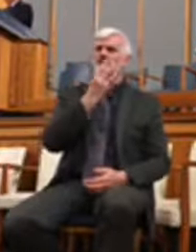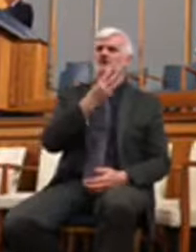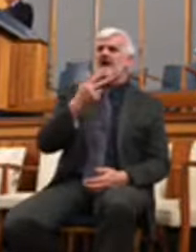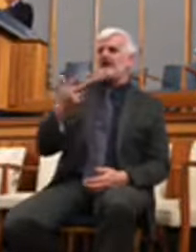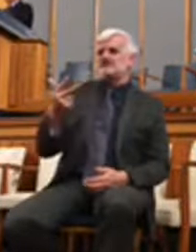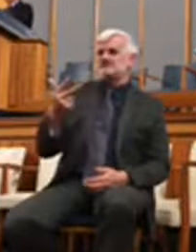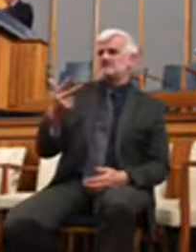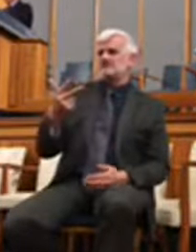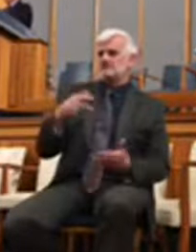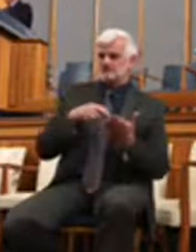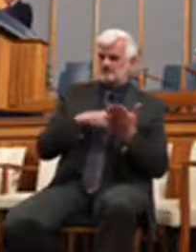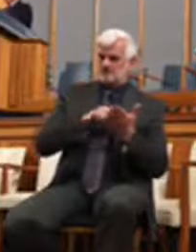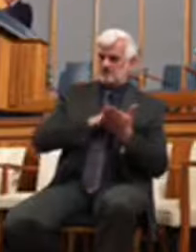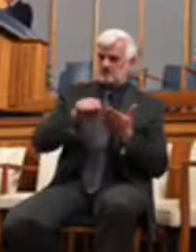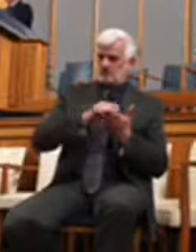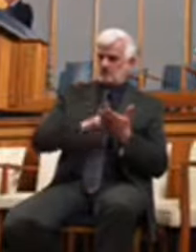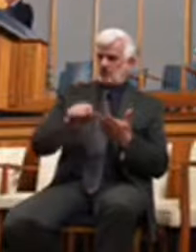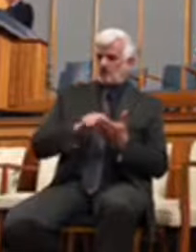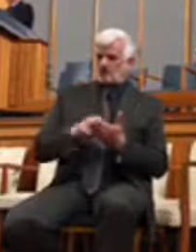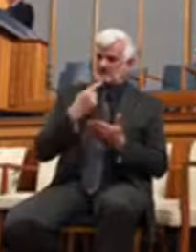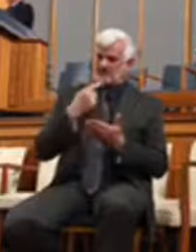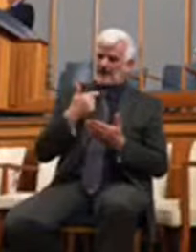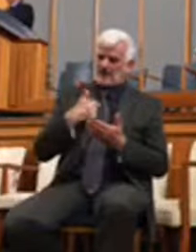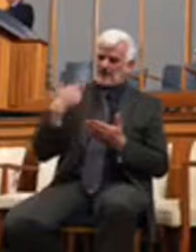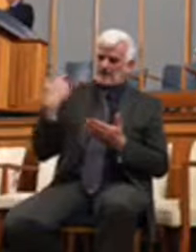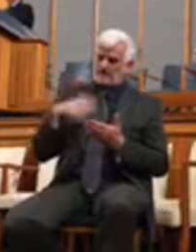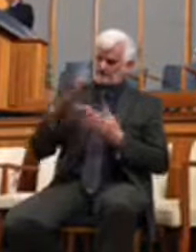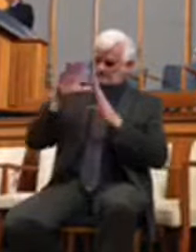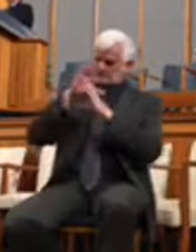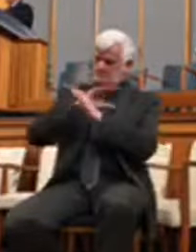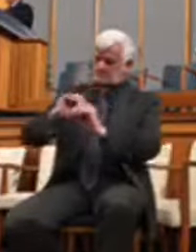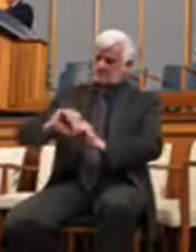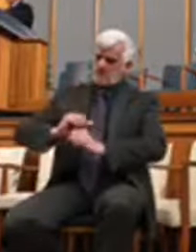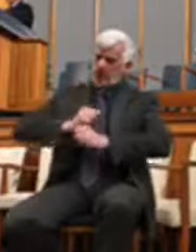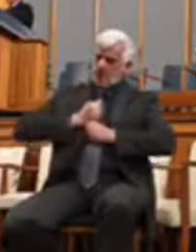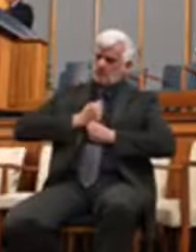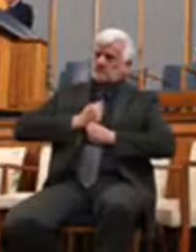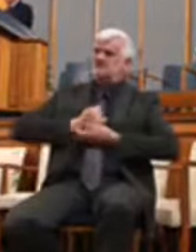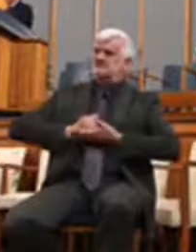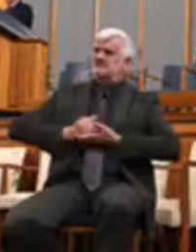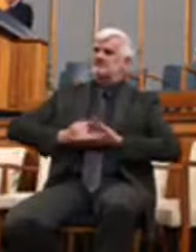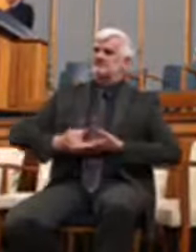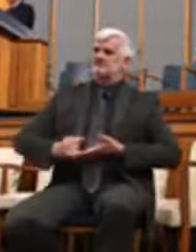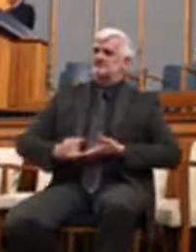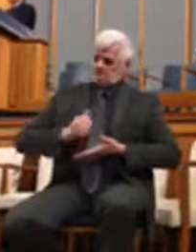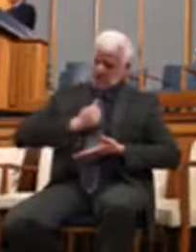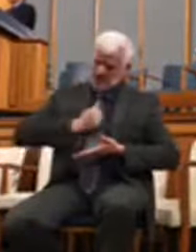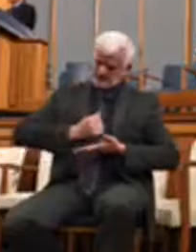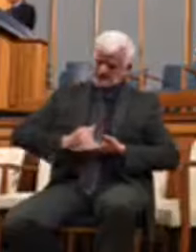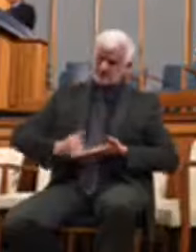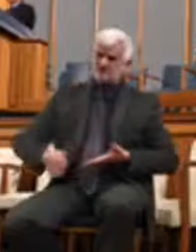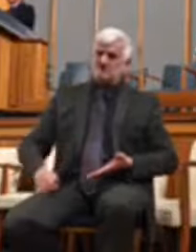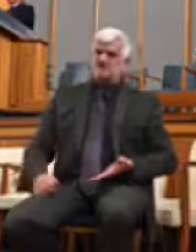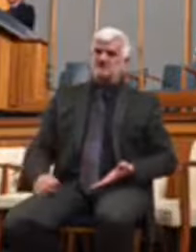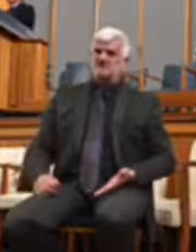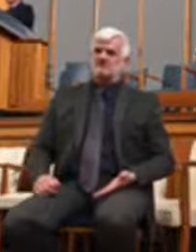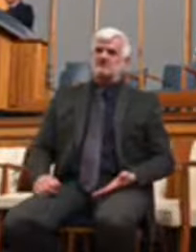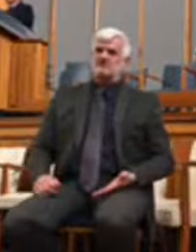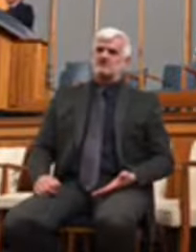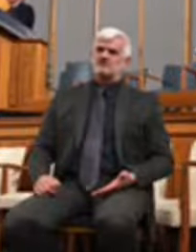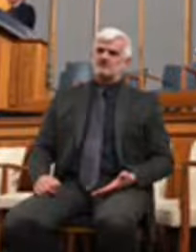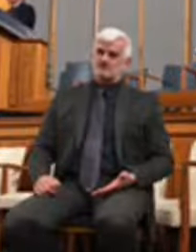declared my iniquity. That's the confession of a repentant sinner. I have